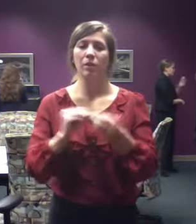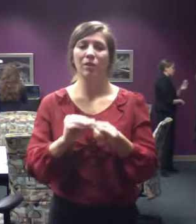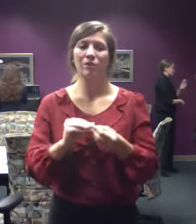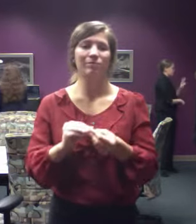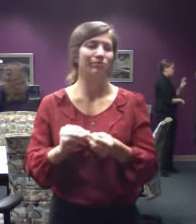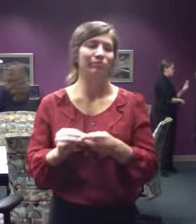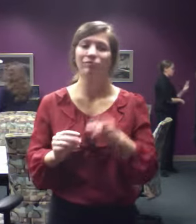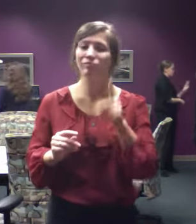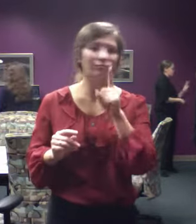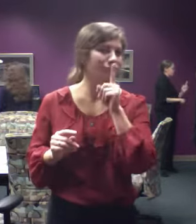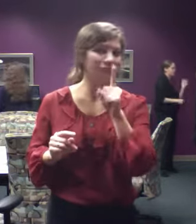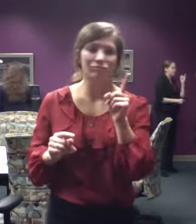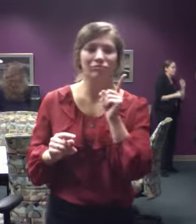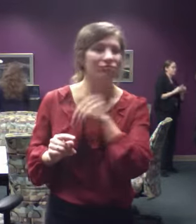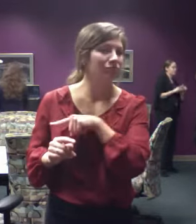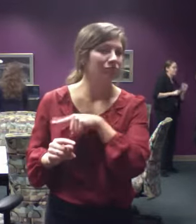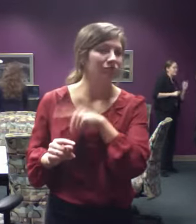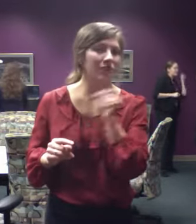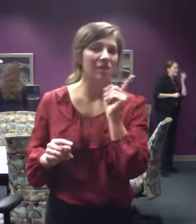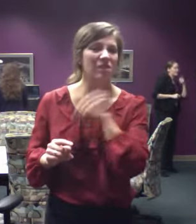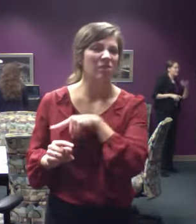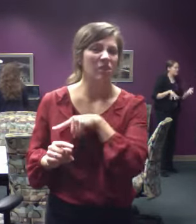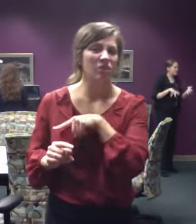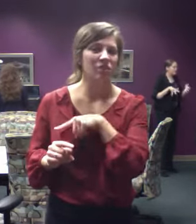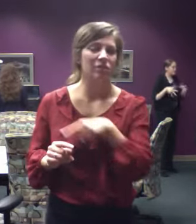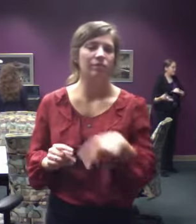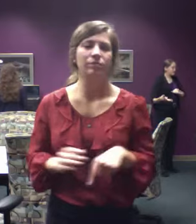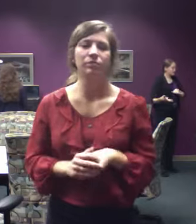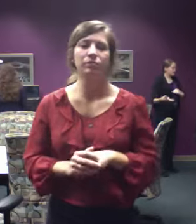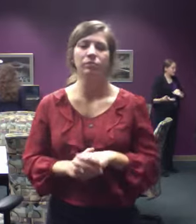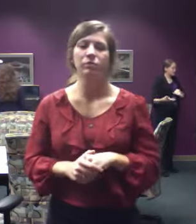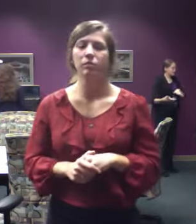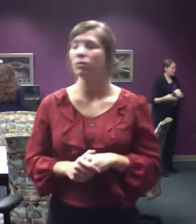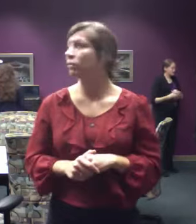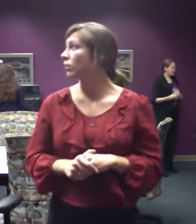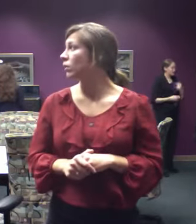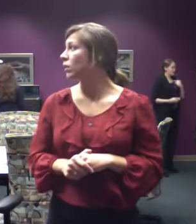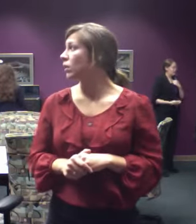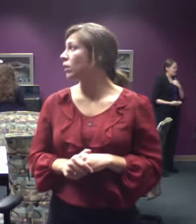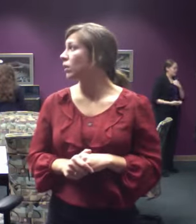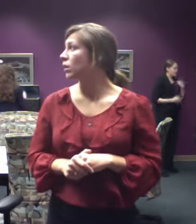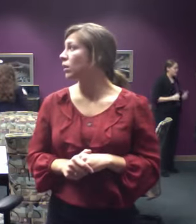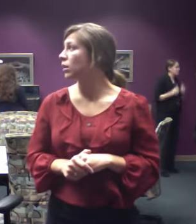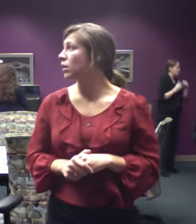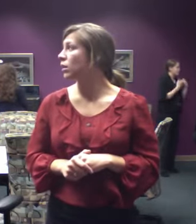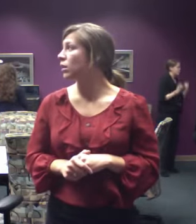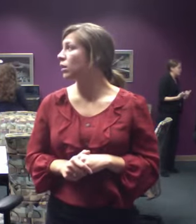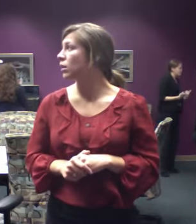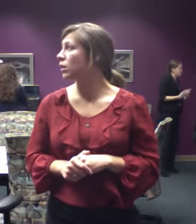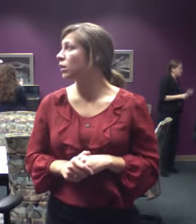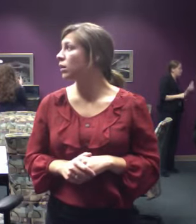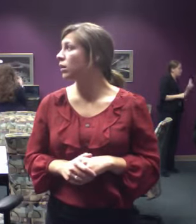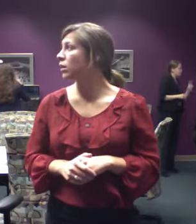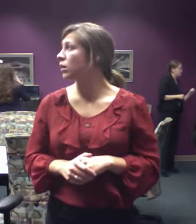telling. And I'll be very honest with you. I think I've mentioned this before. It is visually, it's there. If you walk the streets